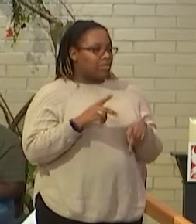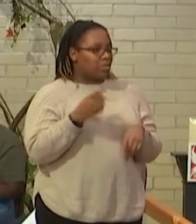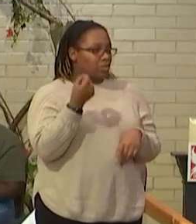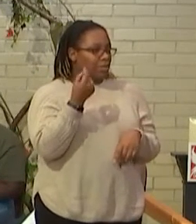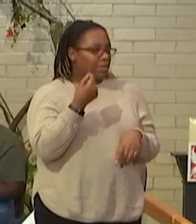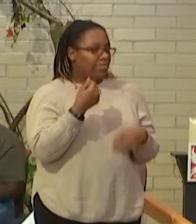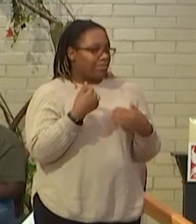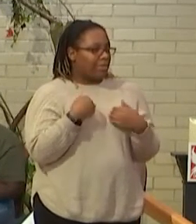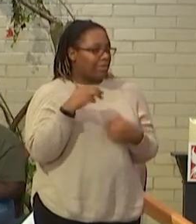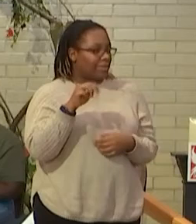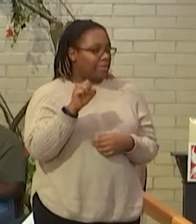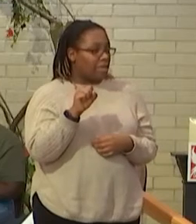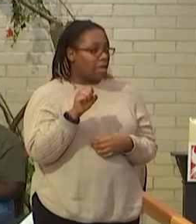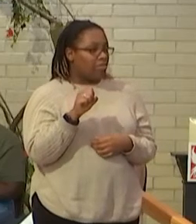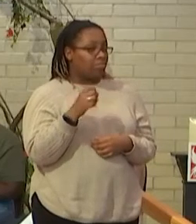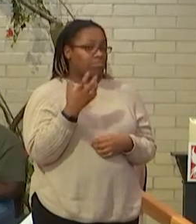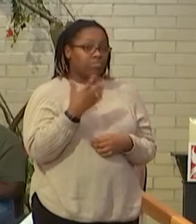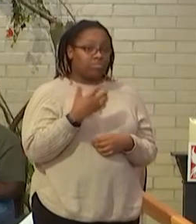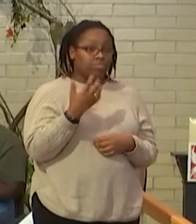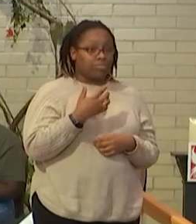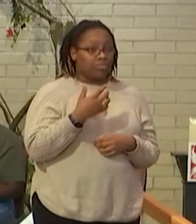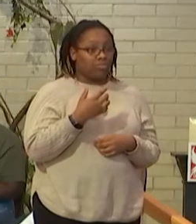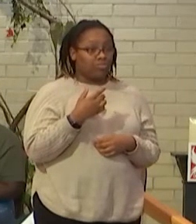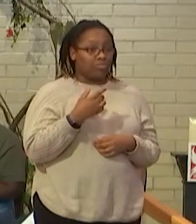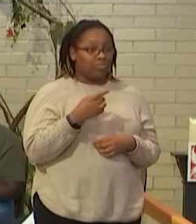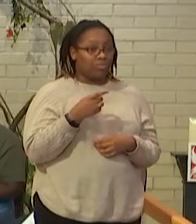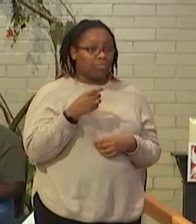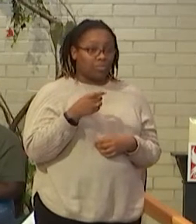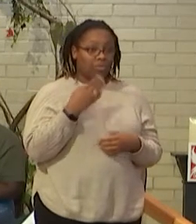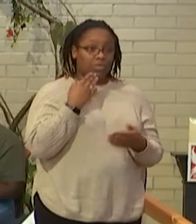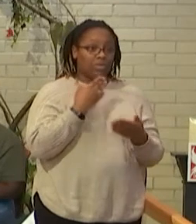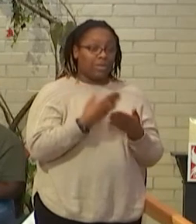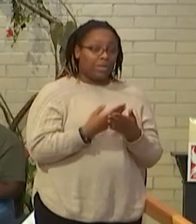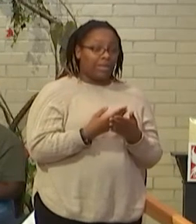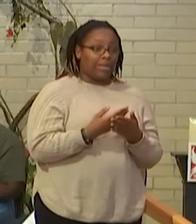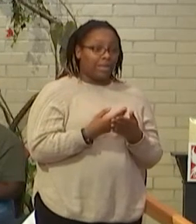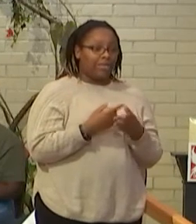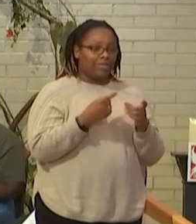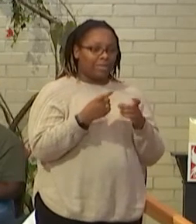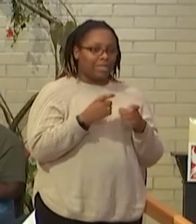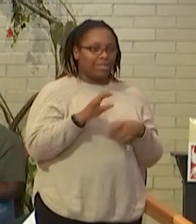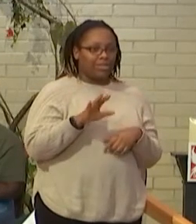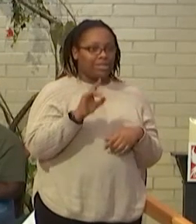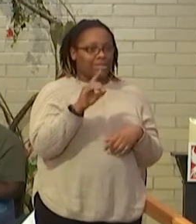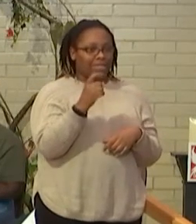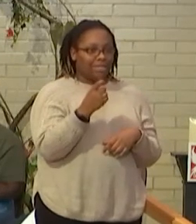wow, you're doing really well." And